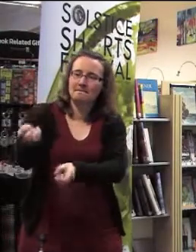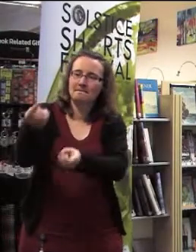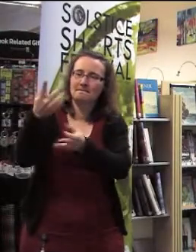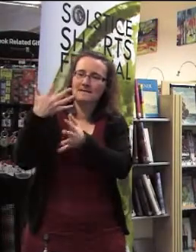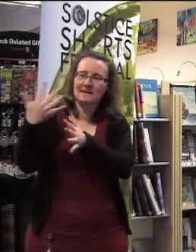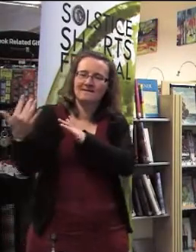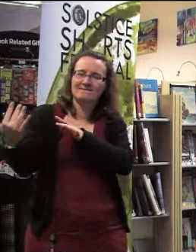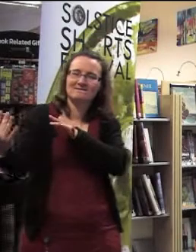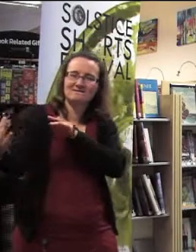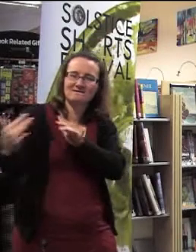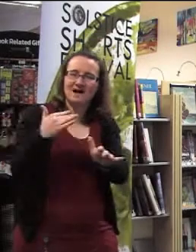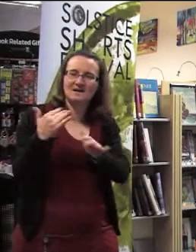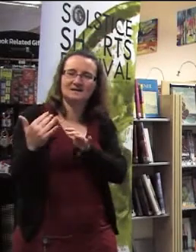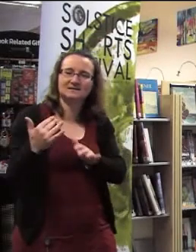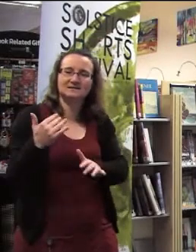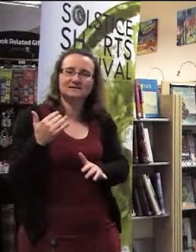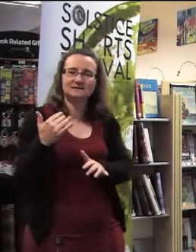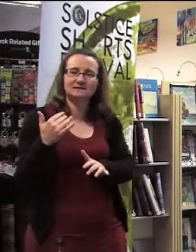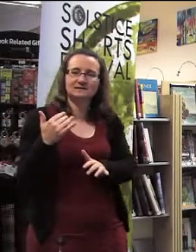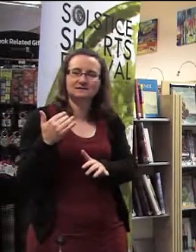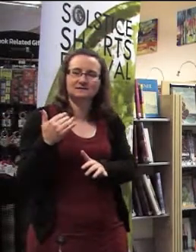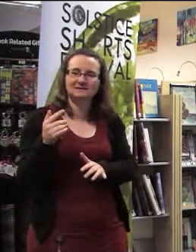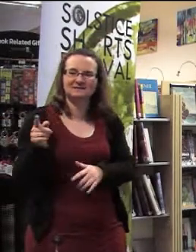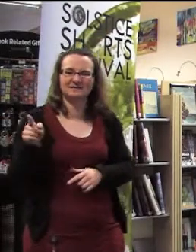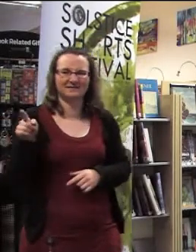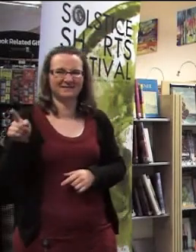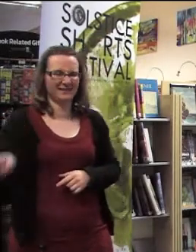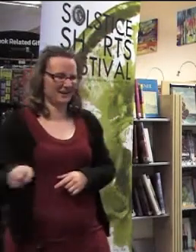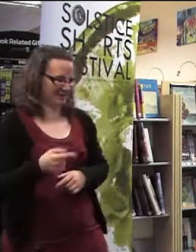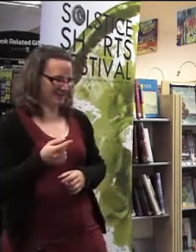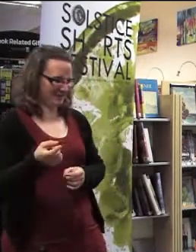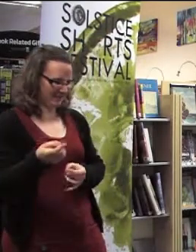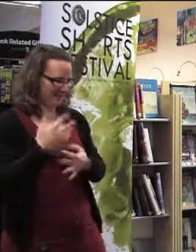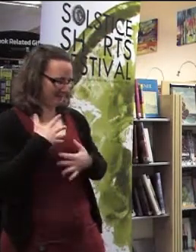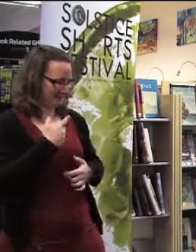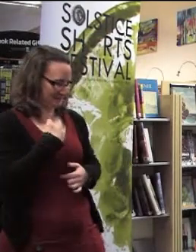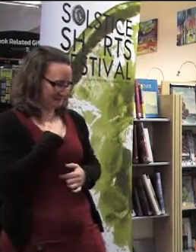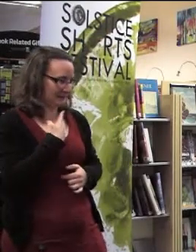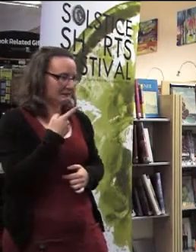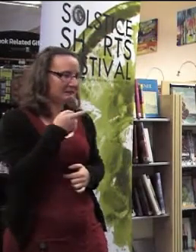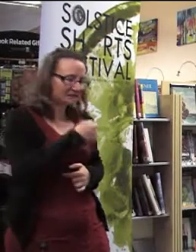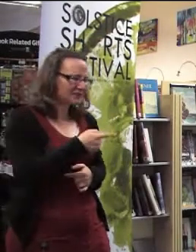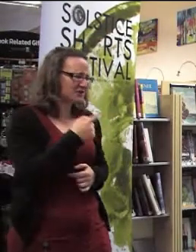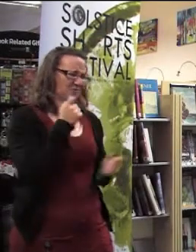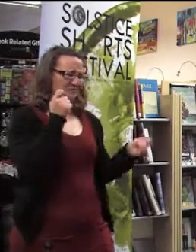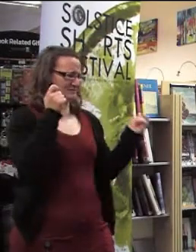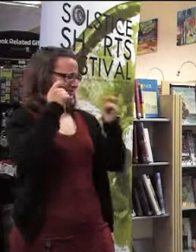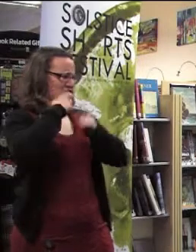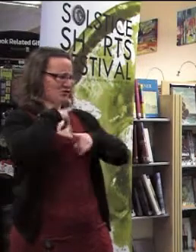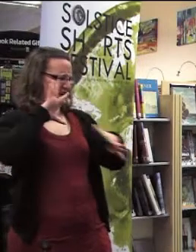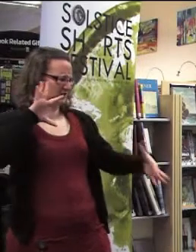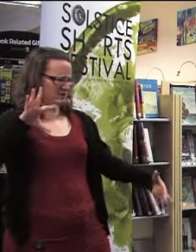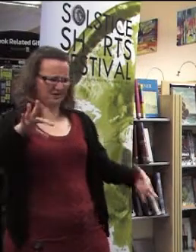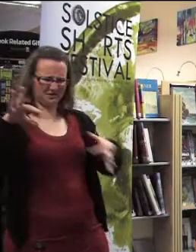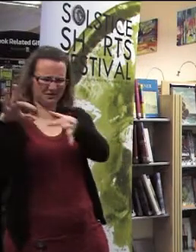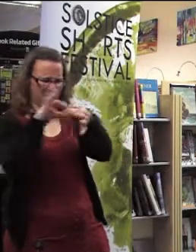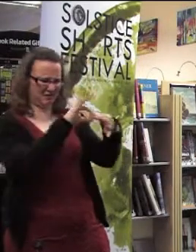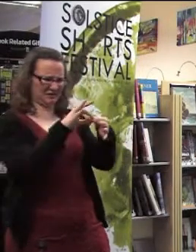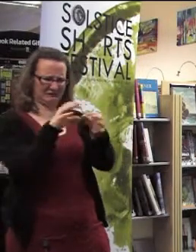You and your strange associations, you said, the first time you put your arm around me, pulled me